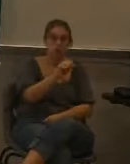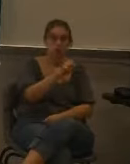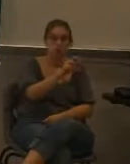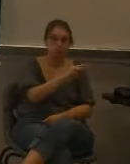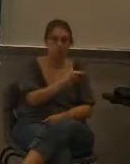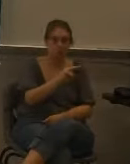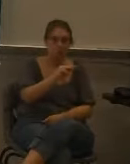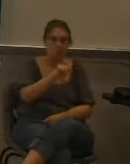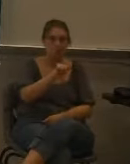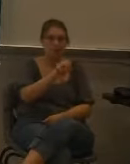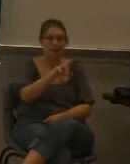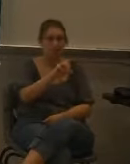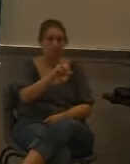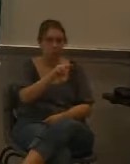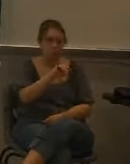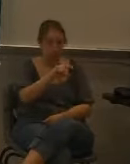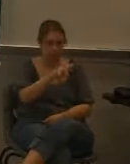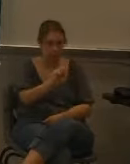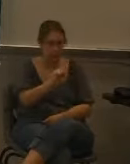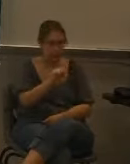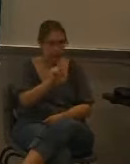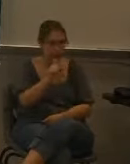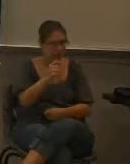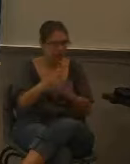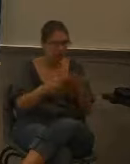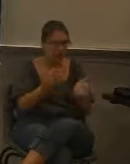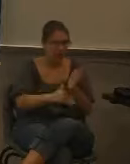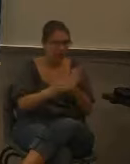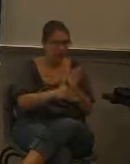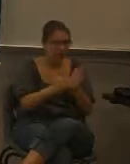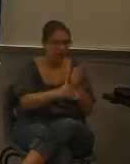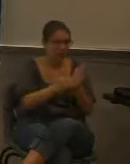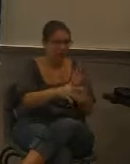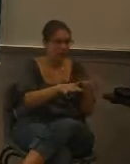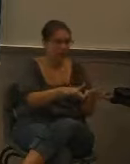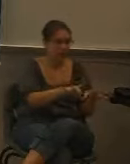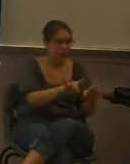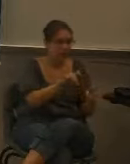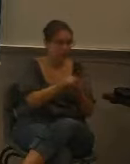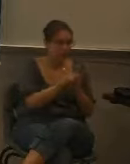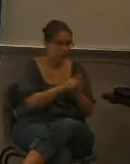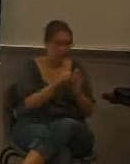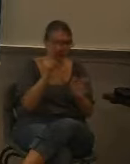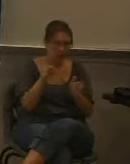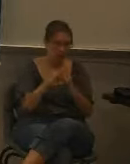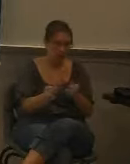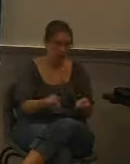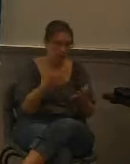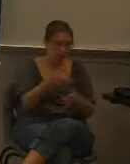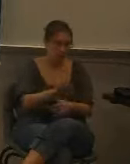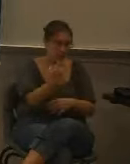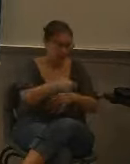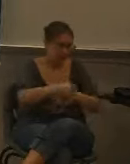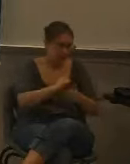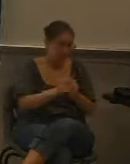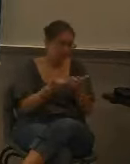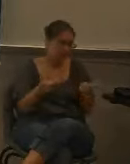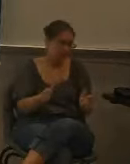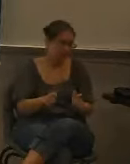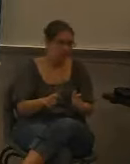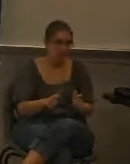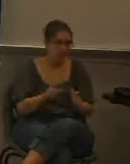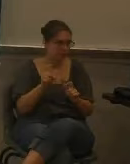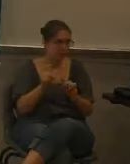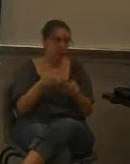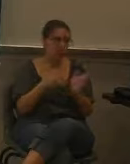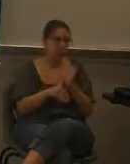to go out and take a bunch of samples over time and look at how fast each species is growing, not just count how many are there, how big they are.